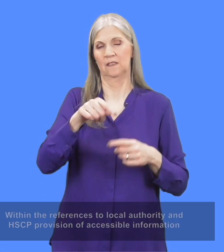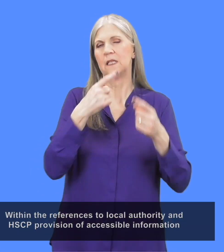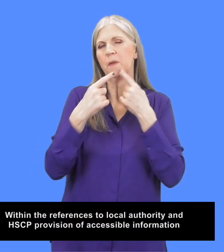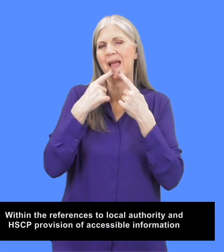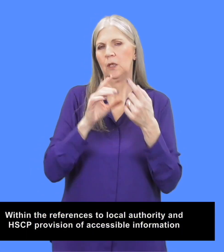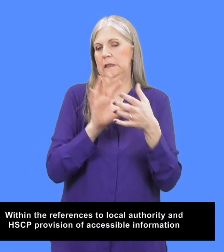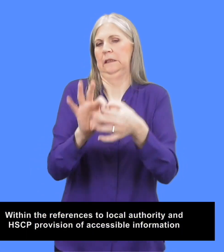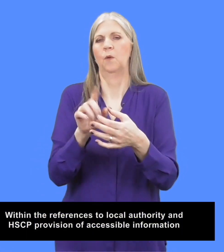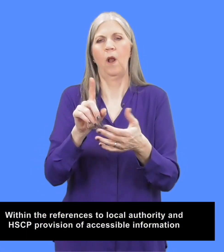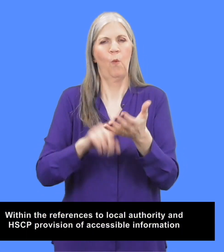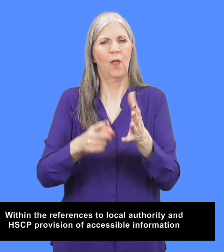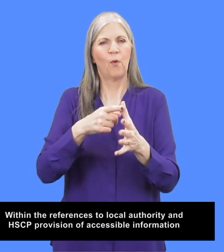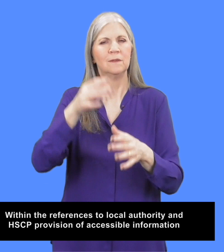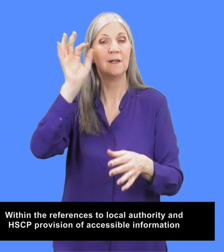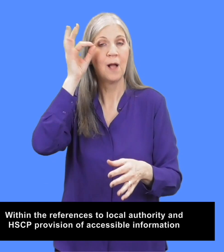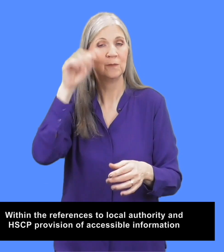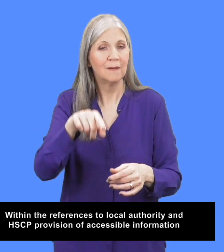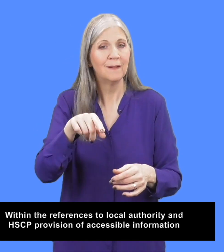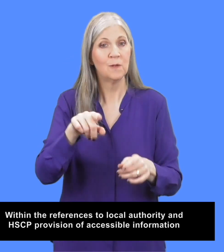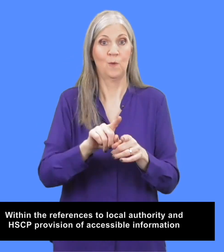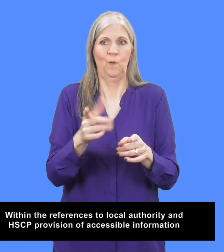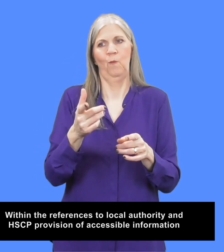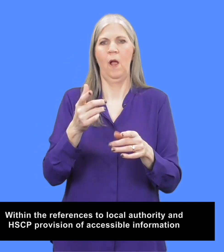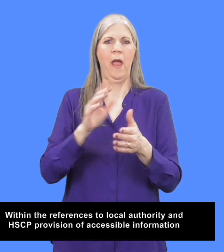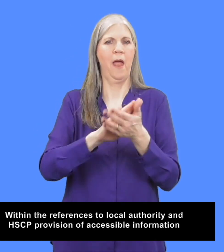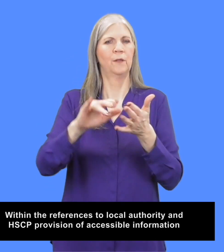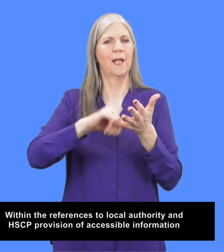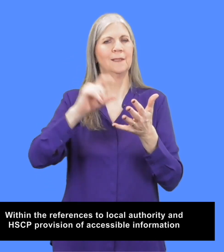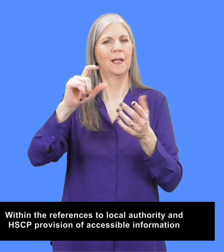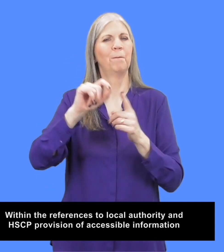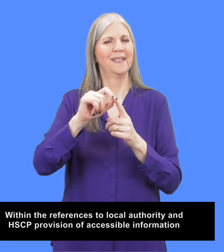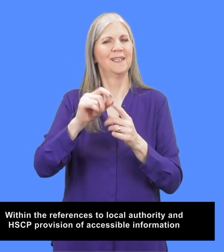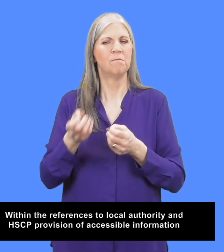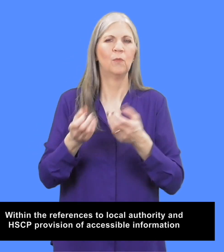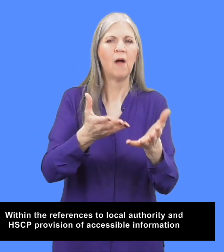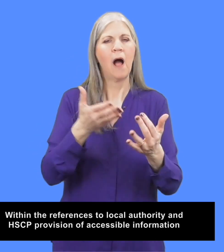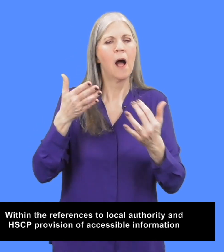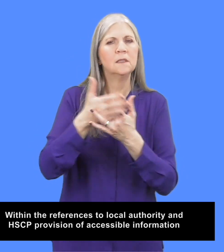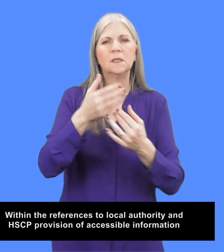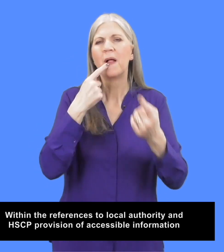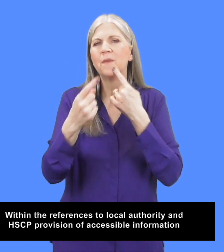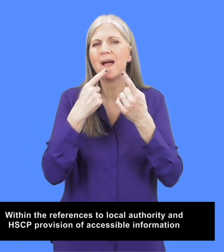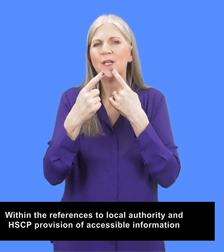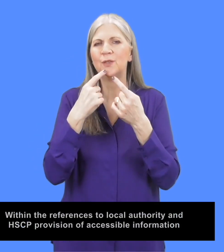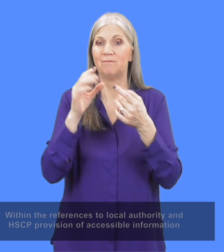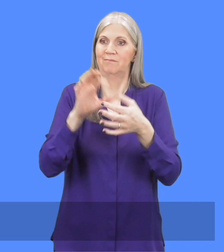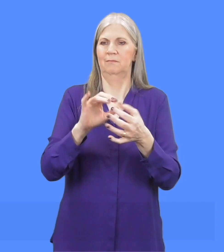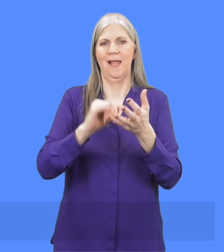Within the references to local authority and HSCP provision of accessible information on SDS and